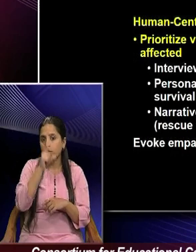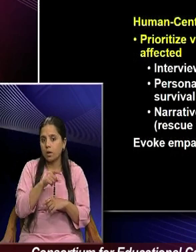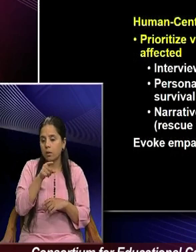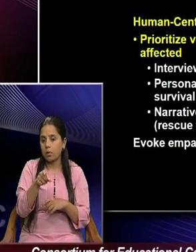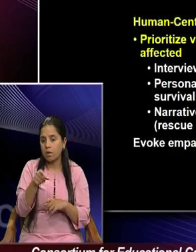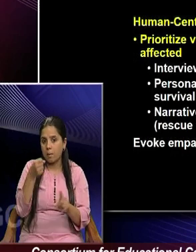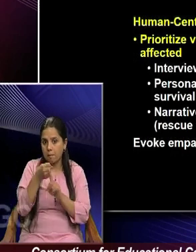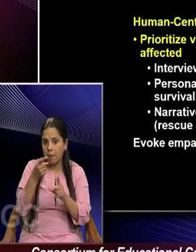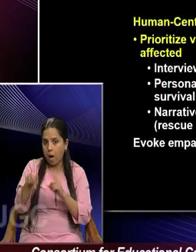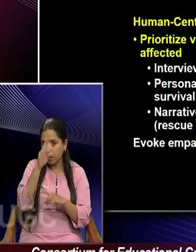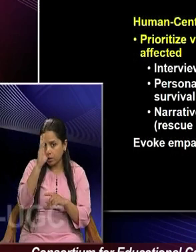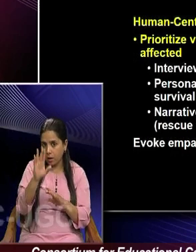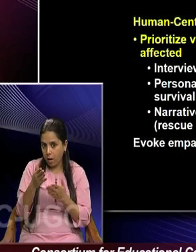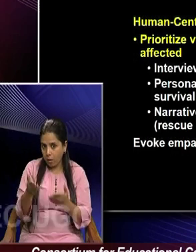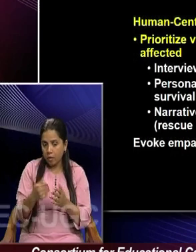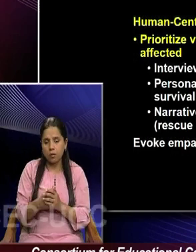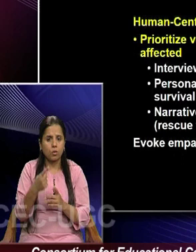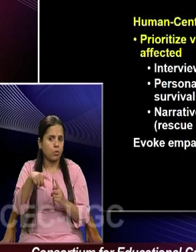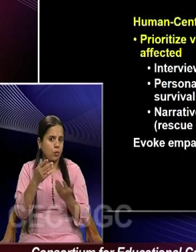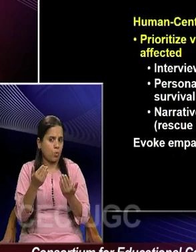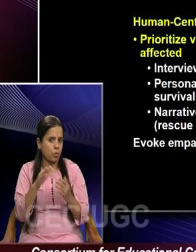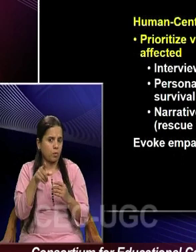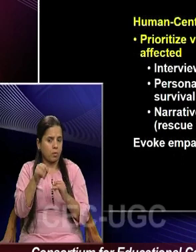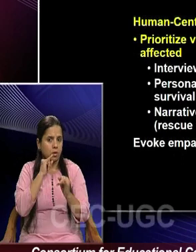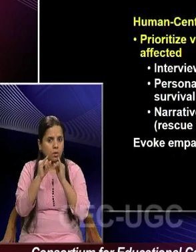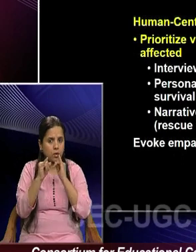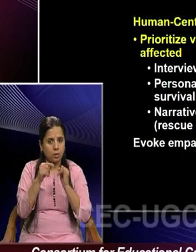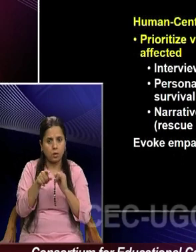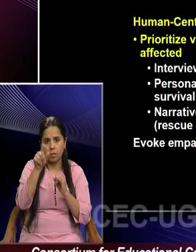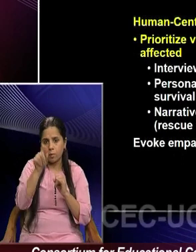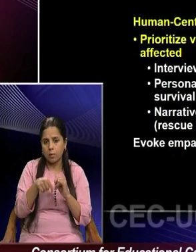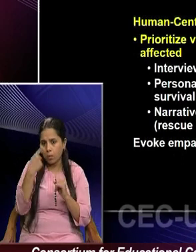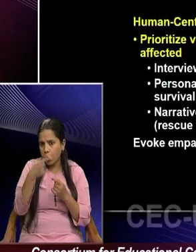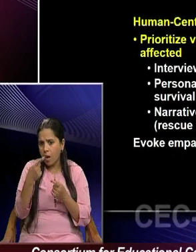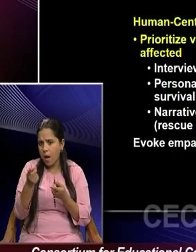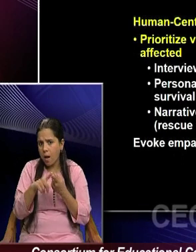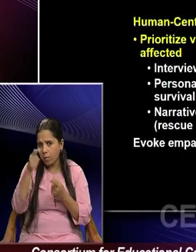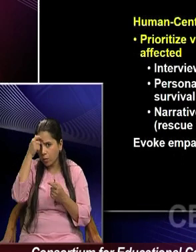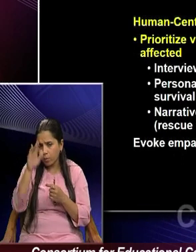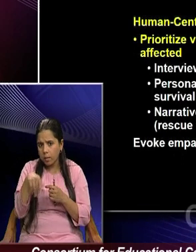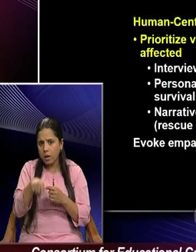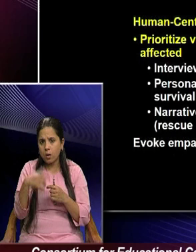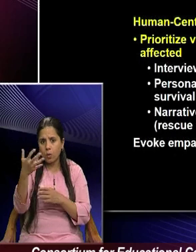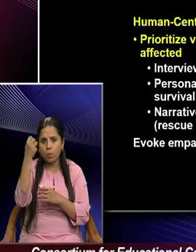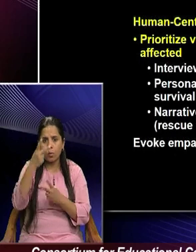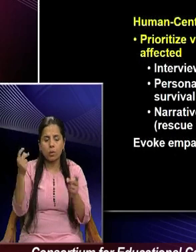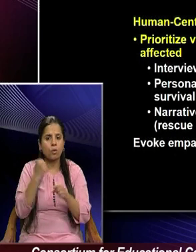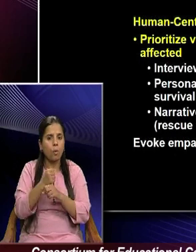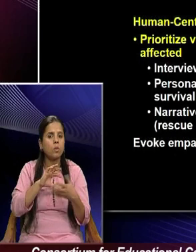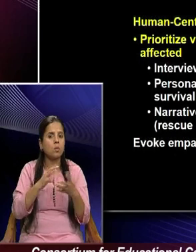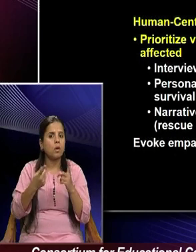affected. You can interview with the victims and all the stakeholders, the government